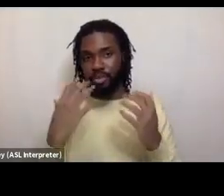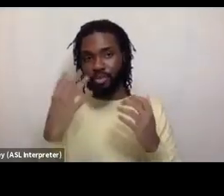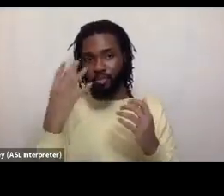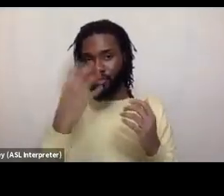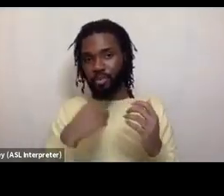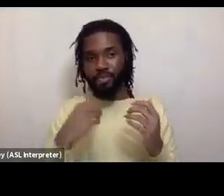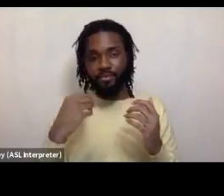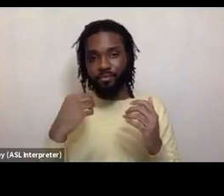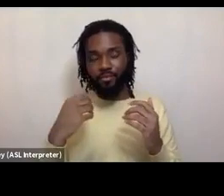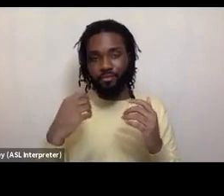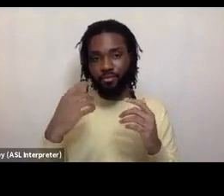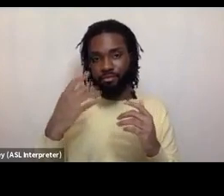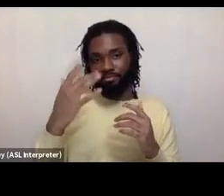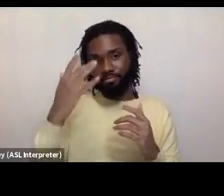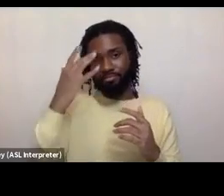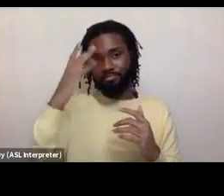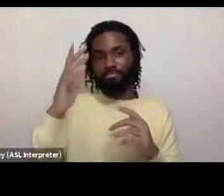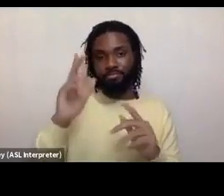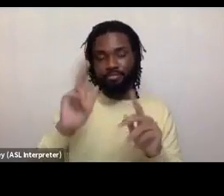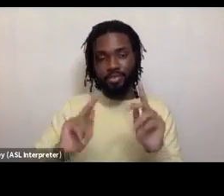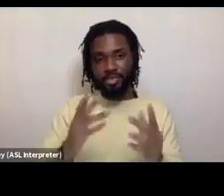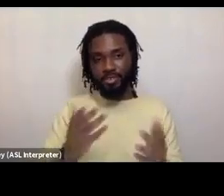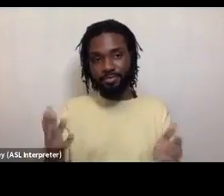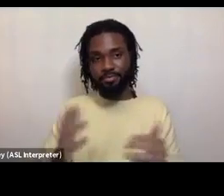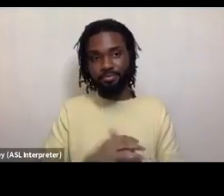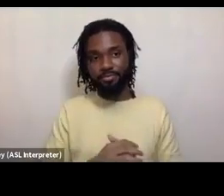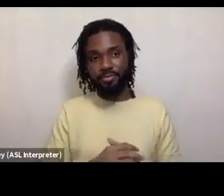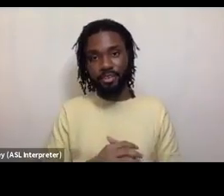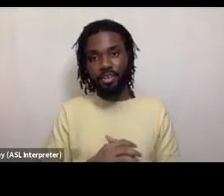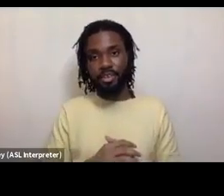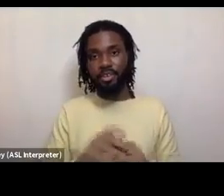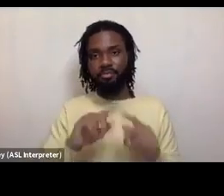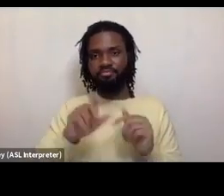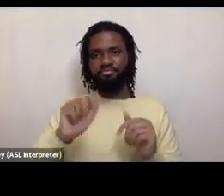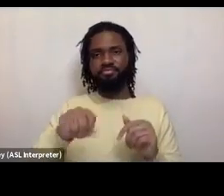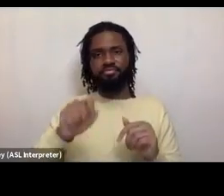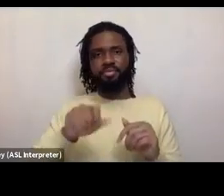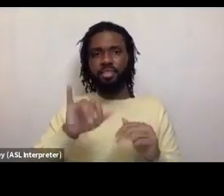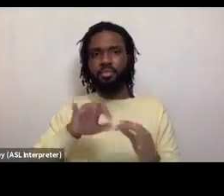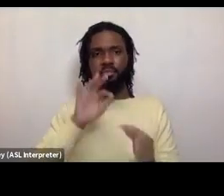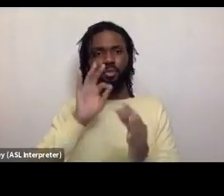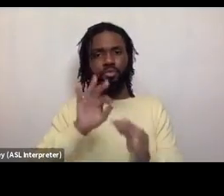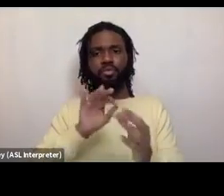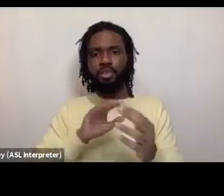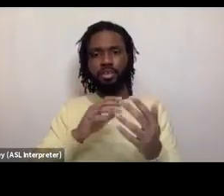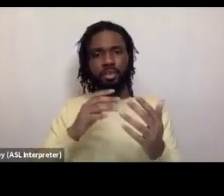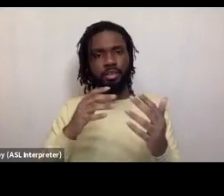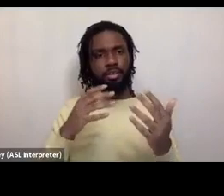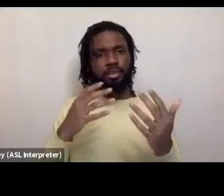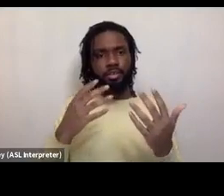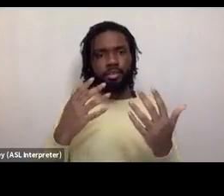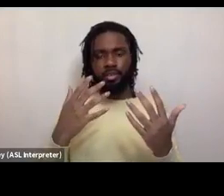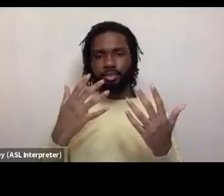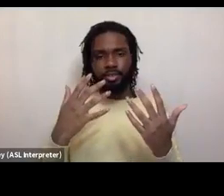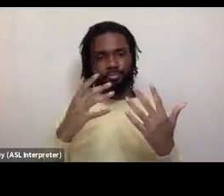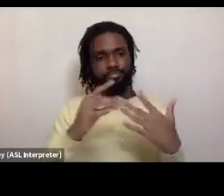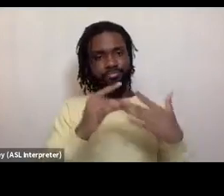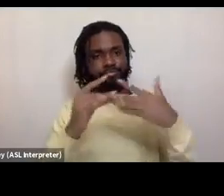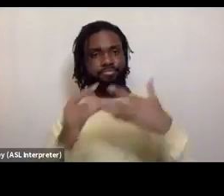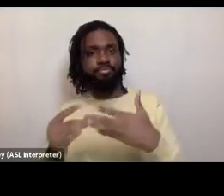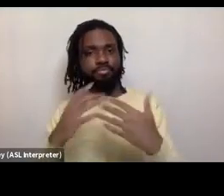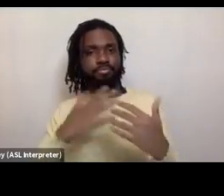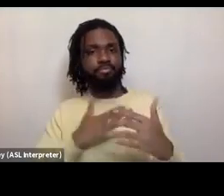And yeah, this actually dovetails really perfectly with what I have to say,